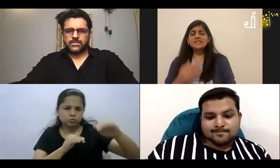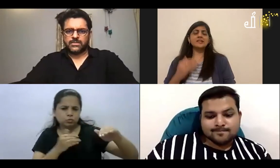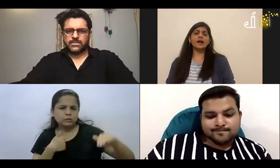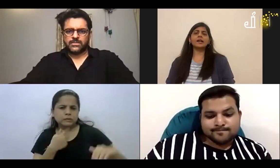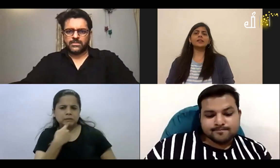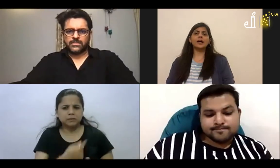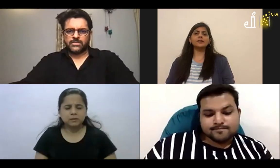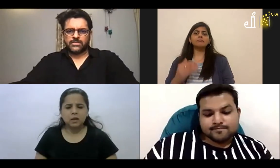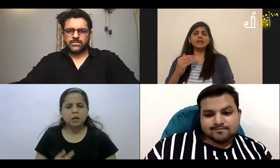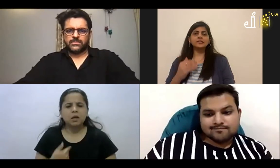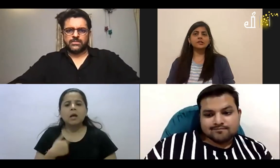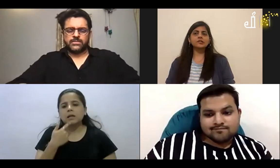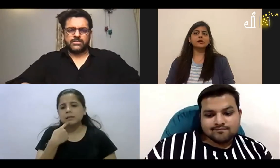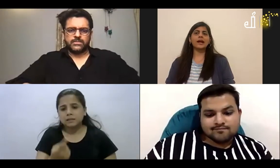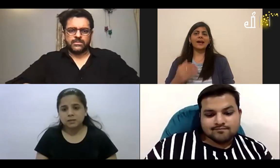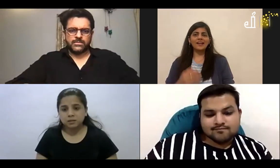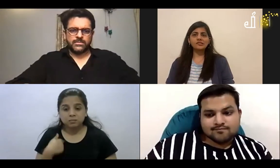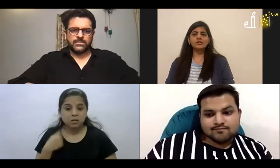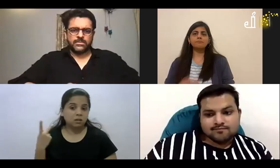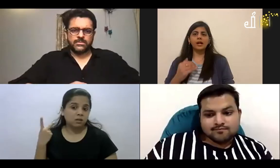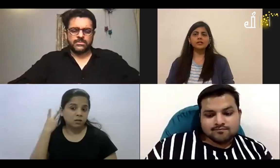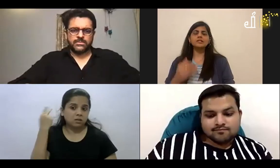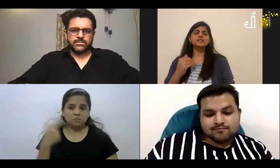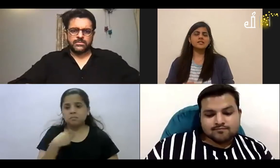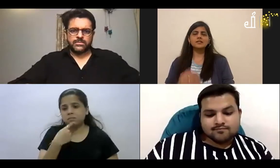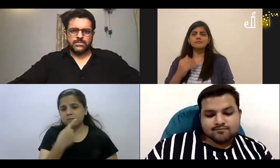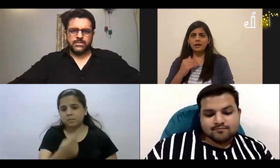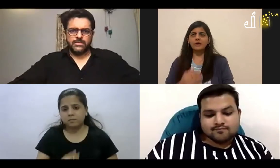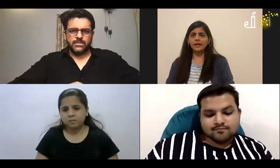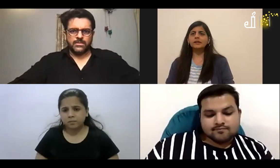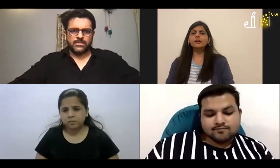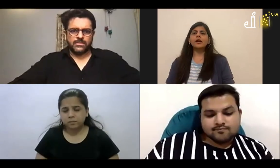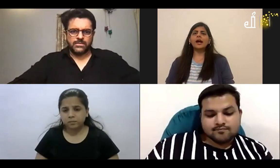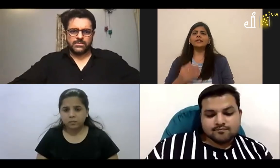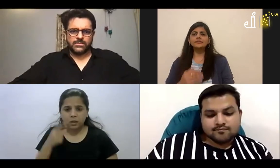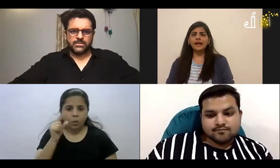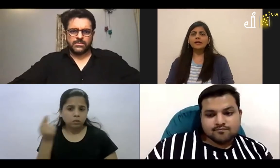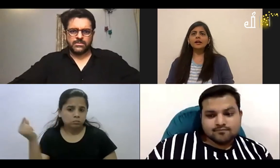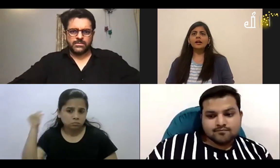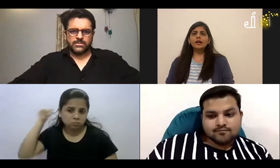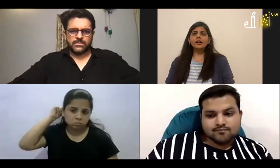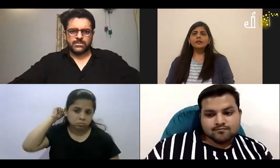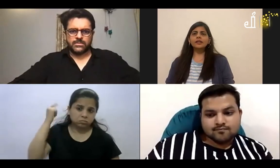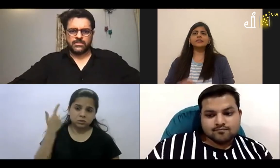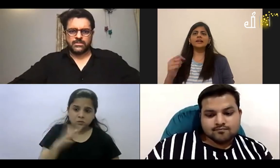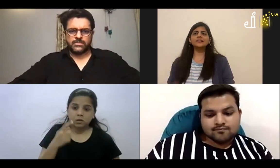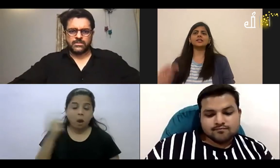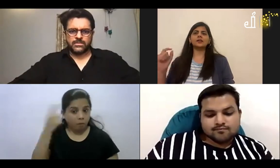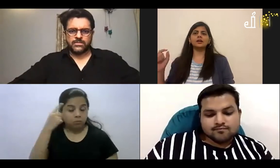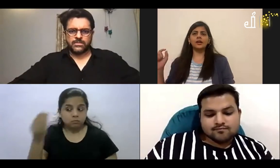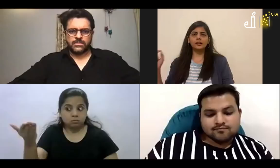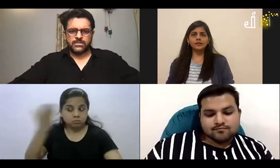not deny that my surgeon had actually planted a seed in my mind and said that there